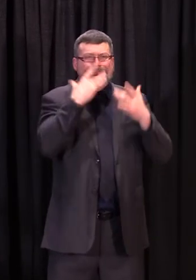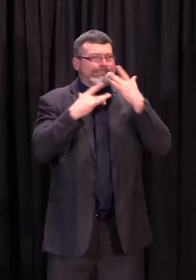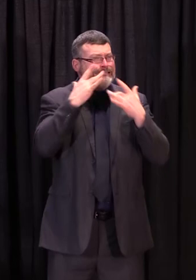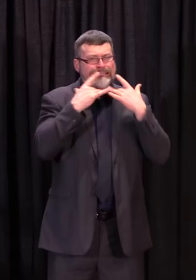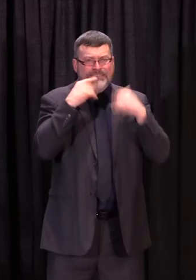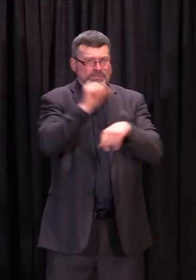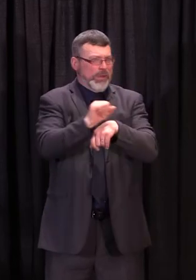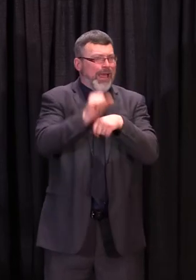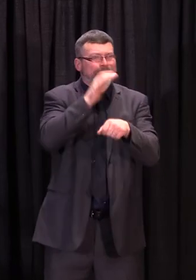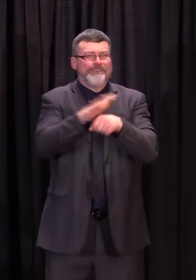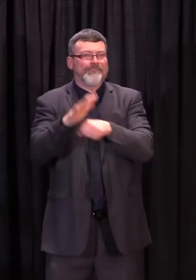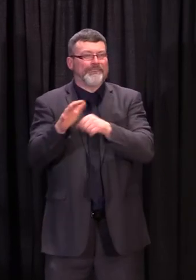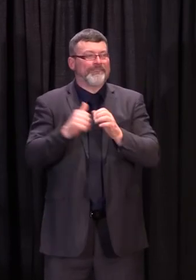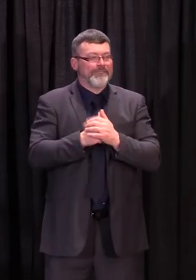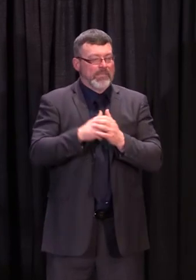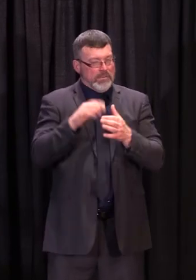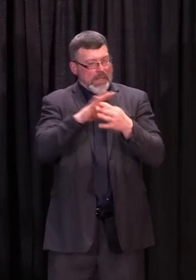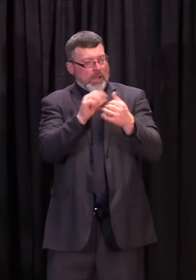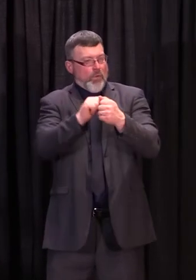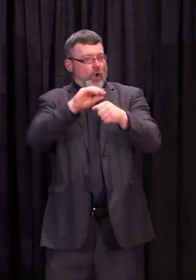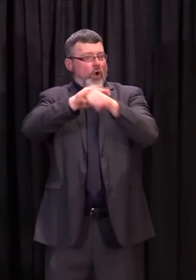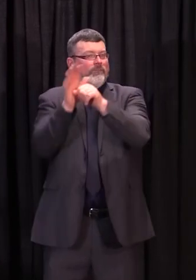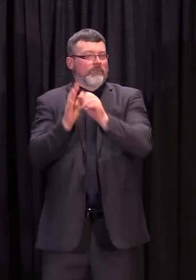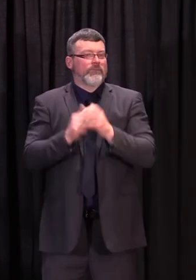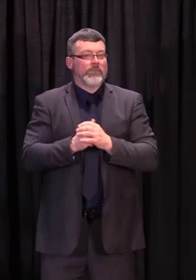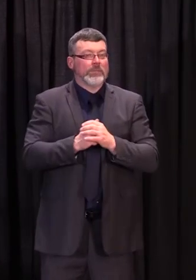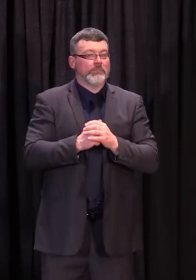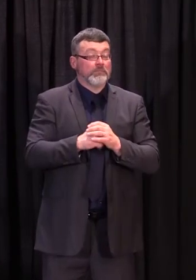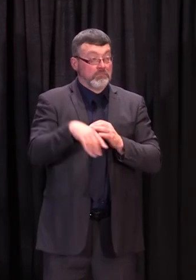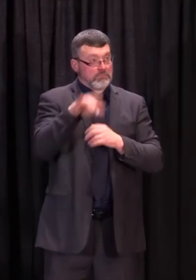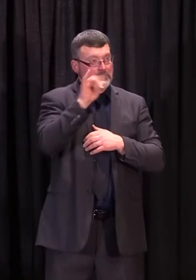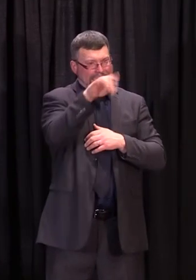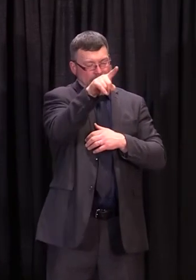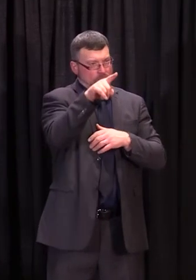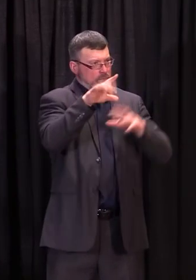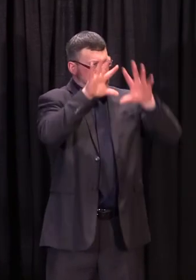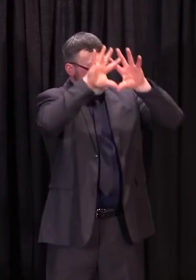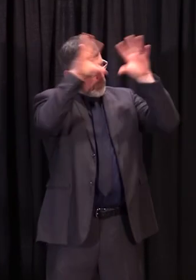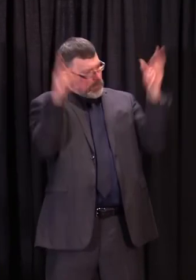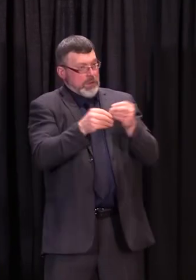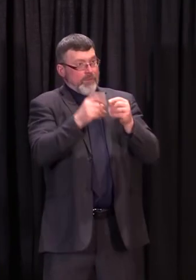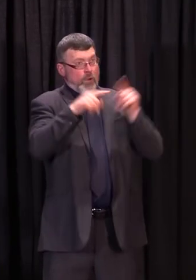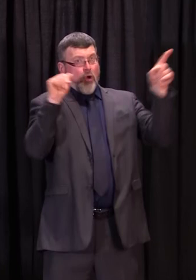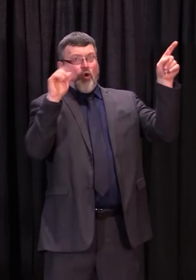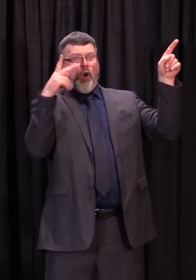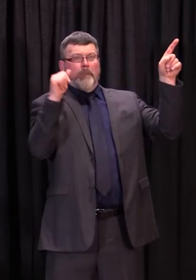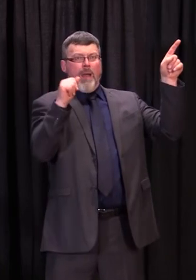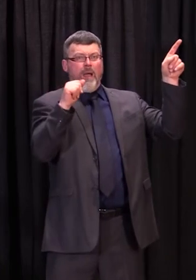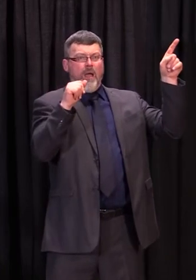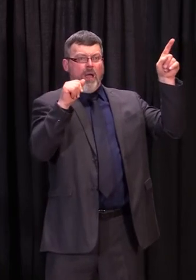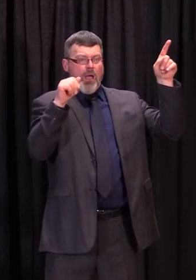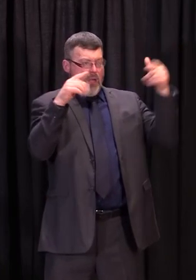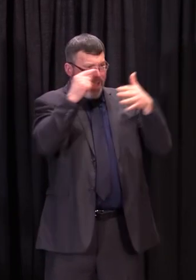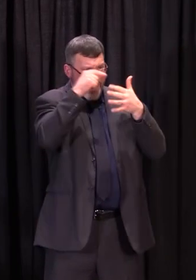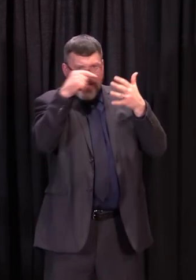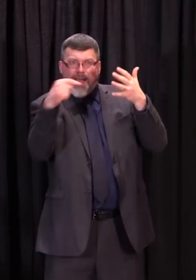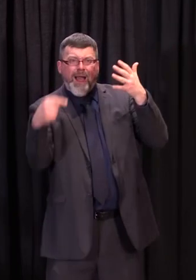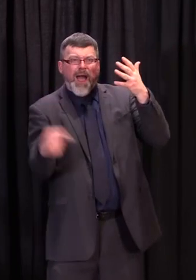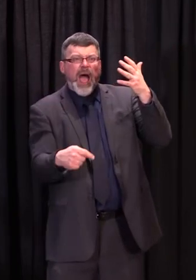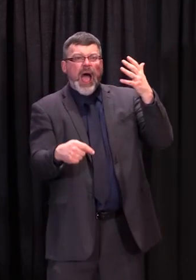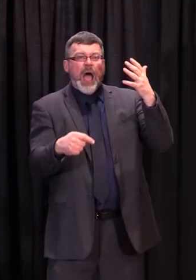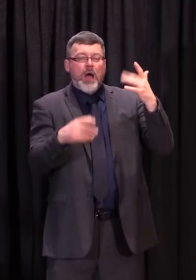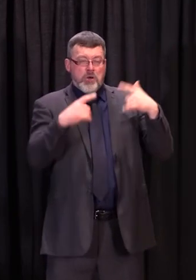When you put all these ARPA-funded initiatives together, it can really transform communities,